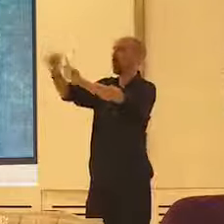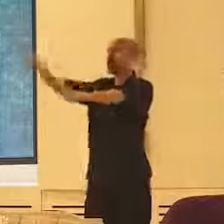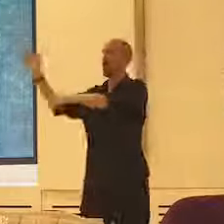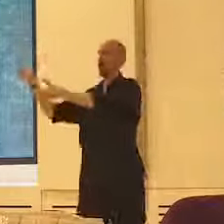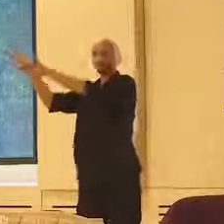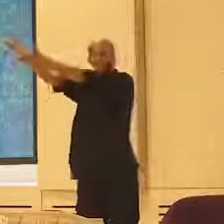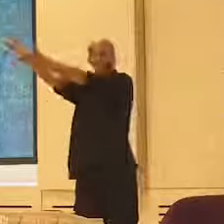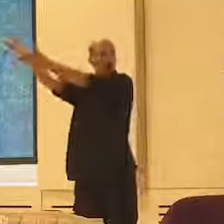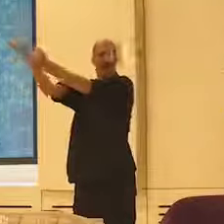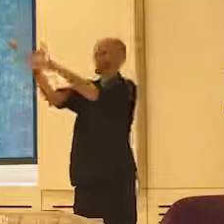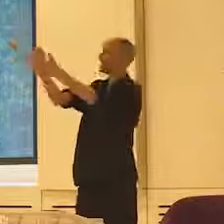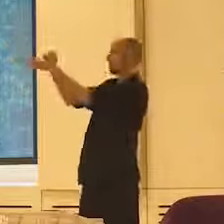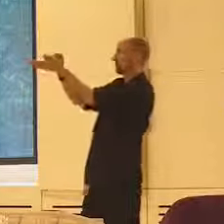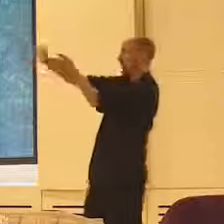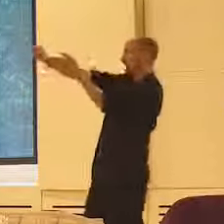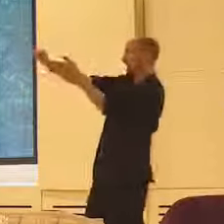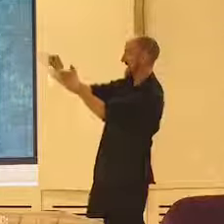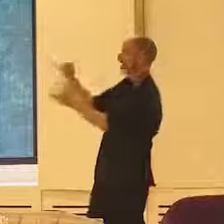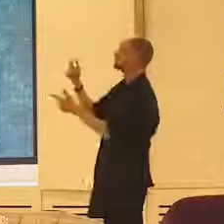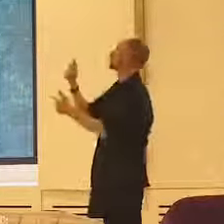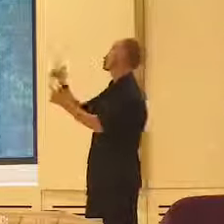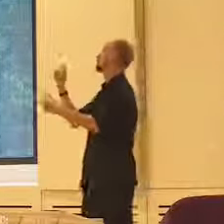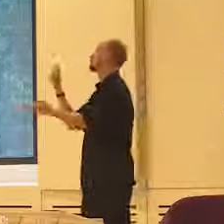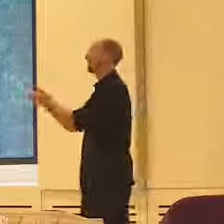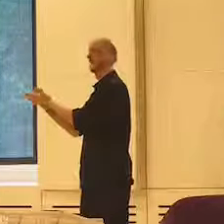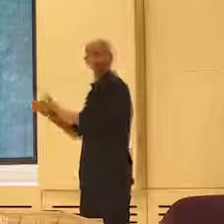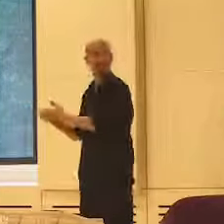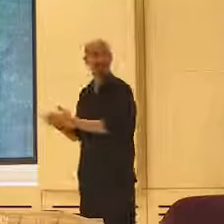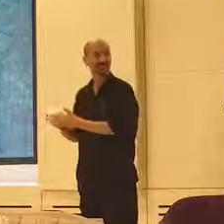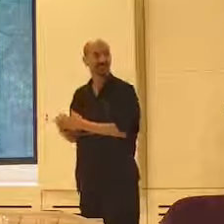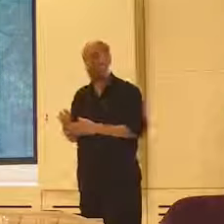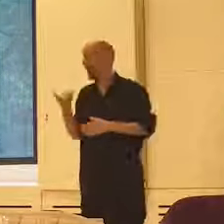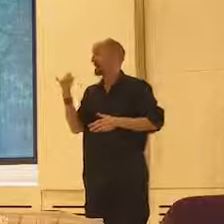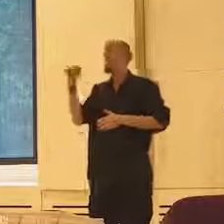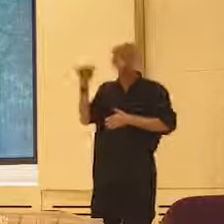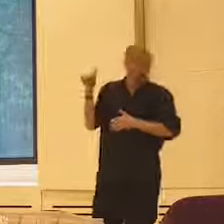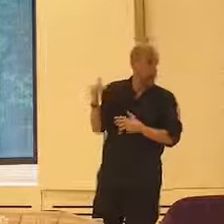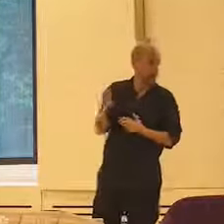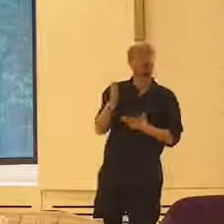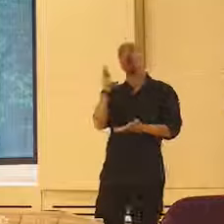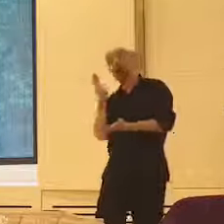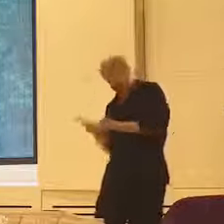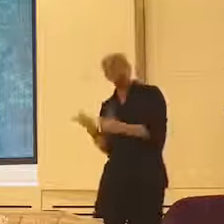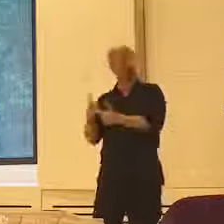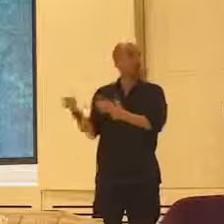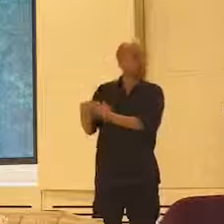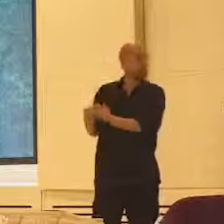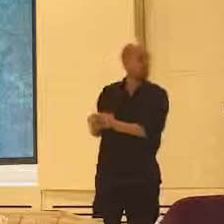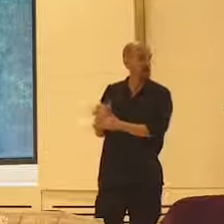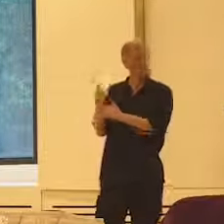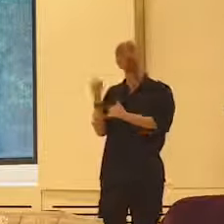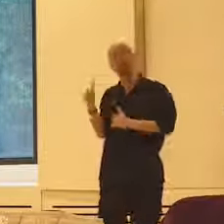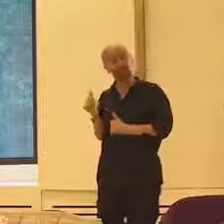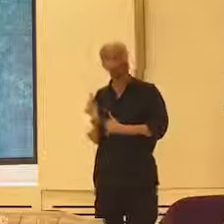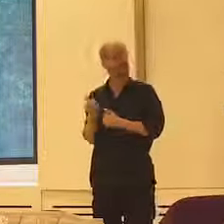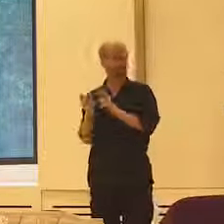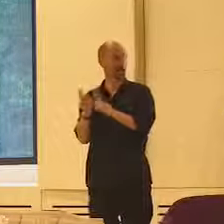argue the case for the deaf person to say to the GP that they should spend